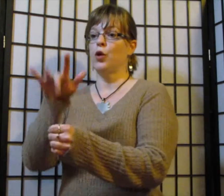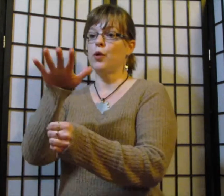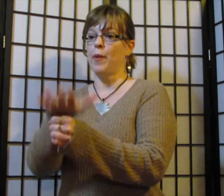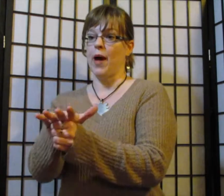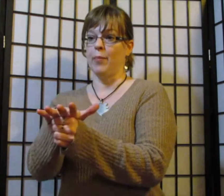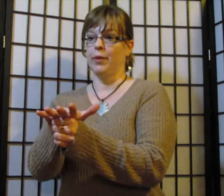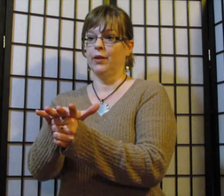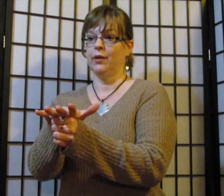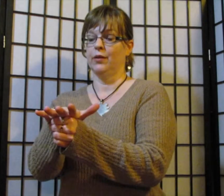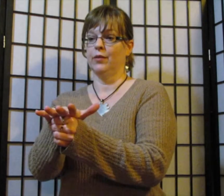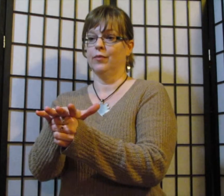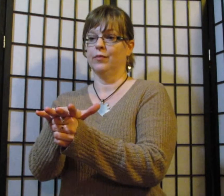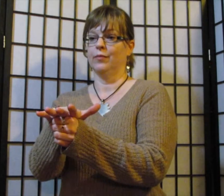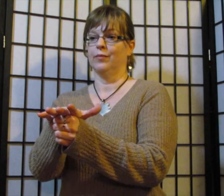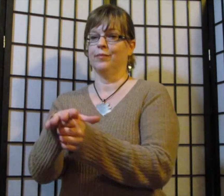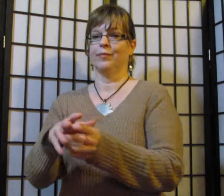Soda pop.